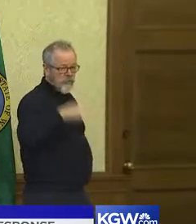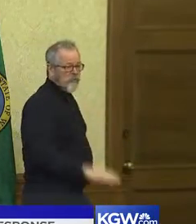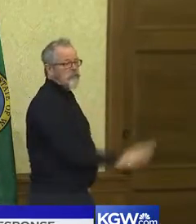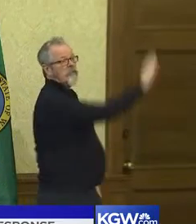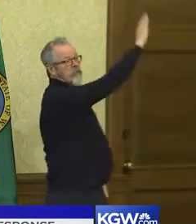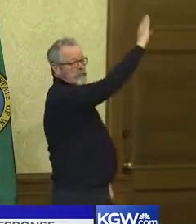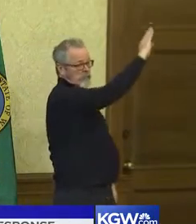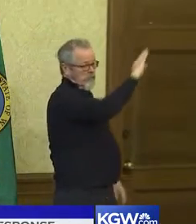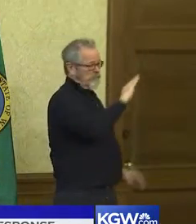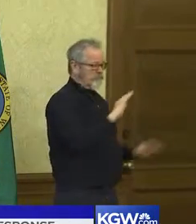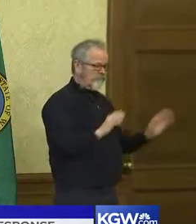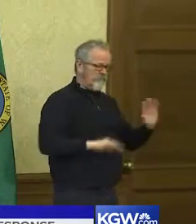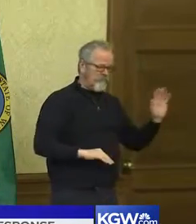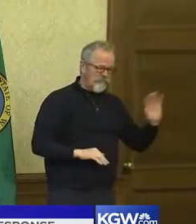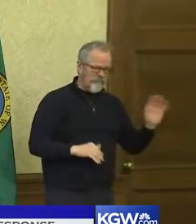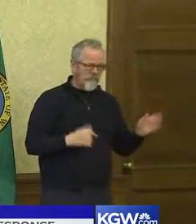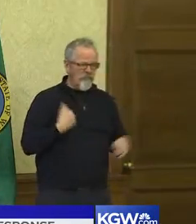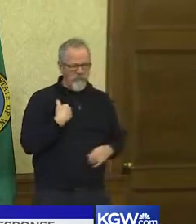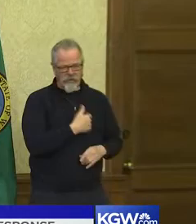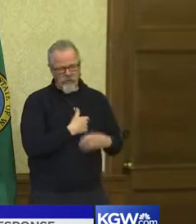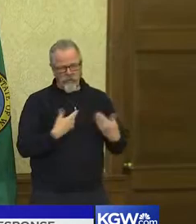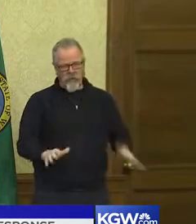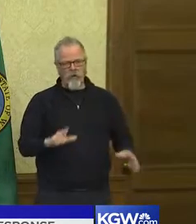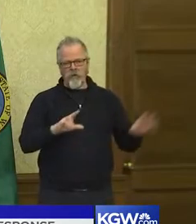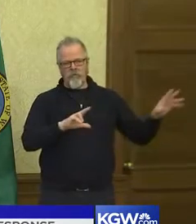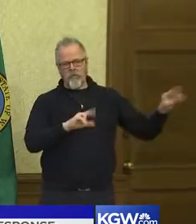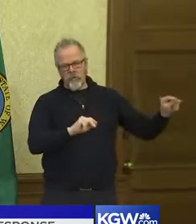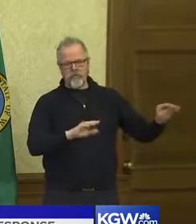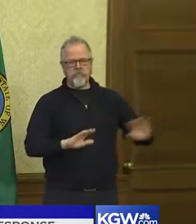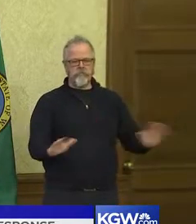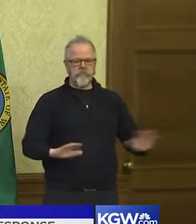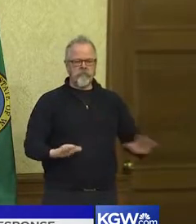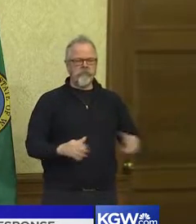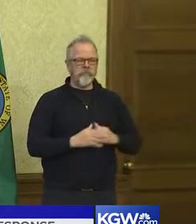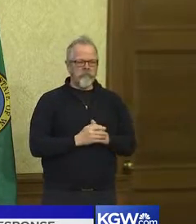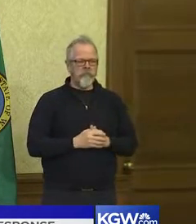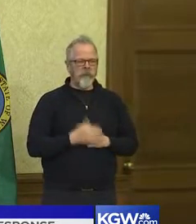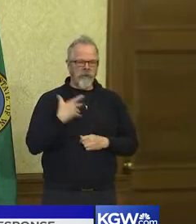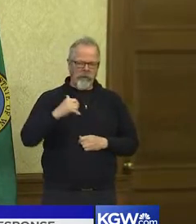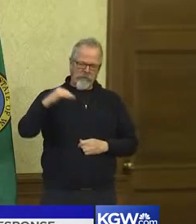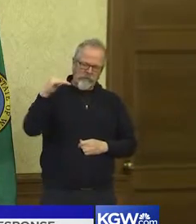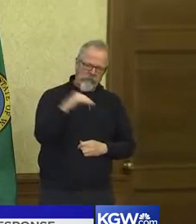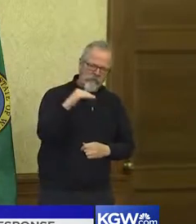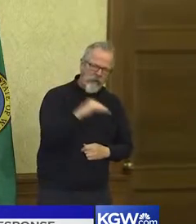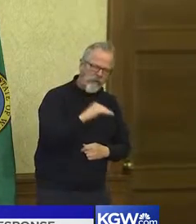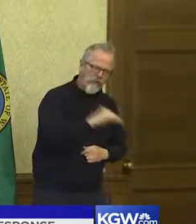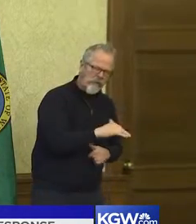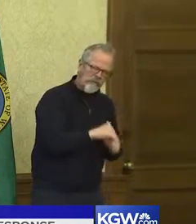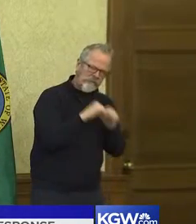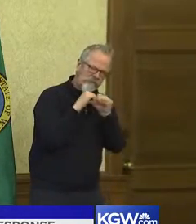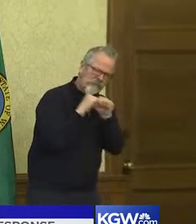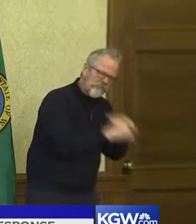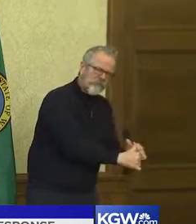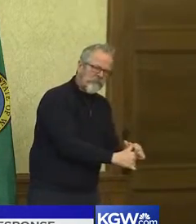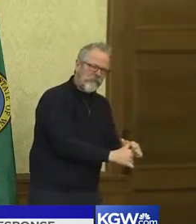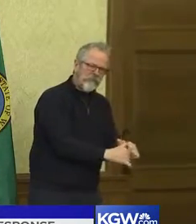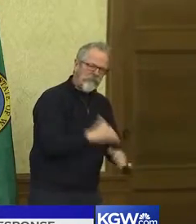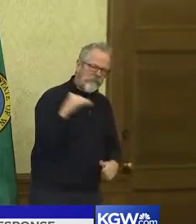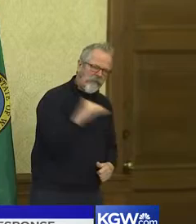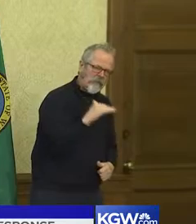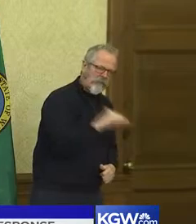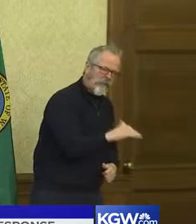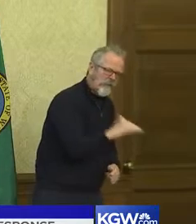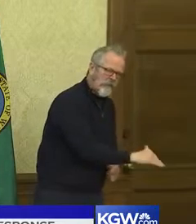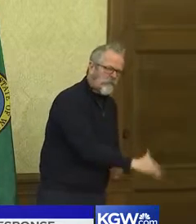Washington. We want to continue to drive this number down, and we're committed to that. We don't want to lose any of the gains that